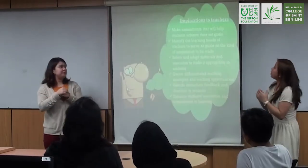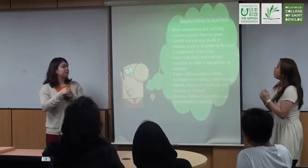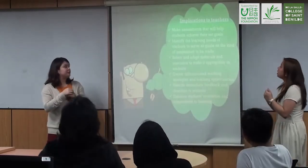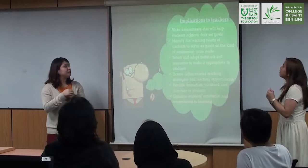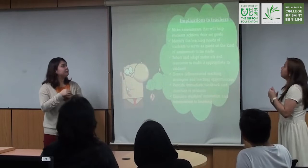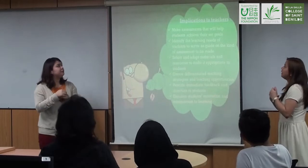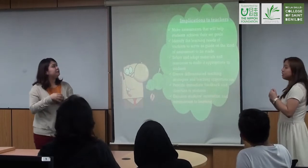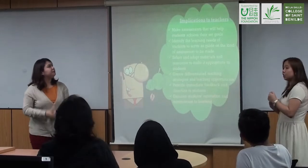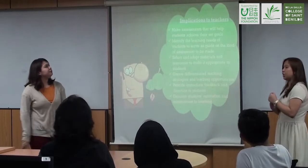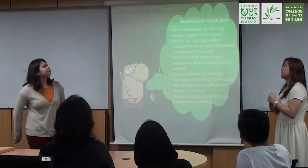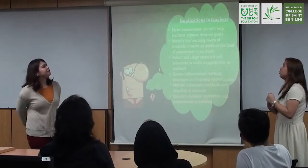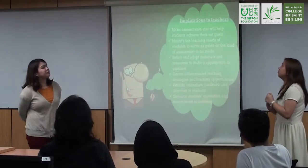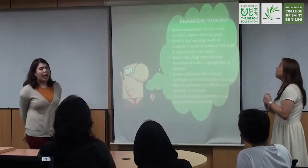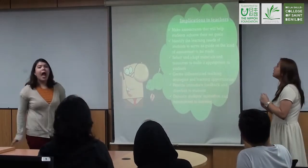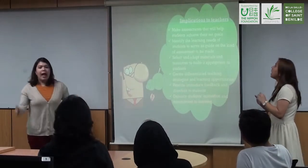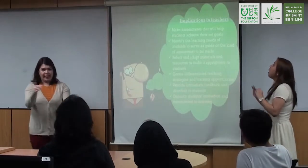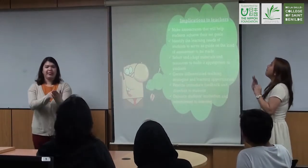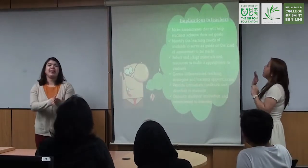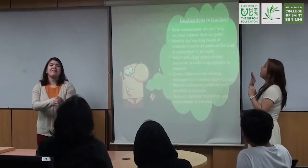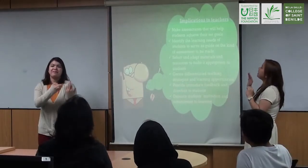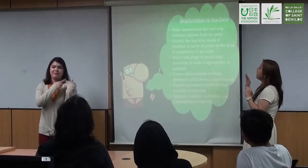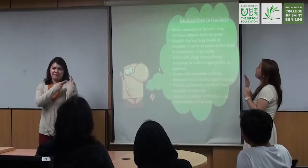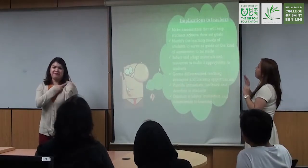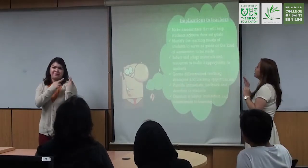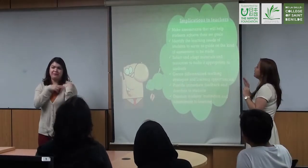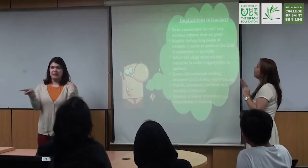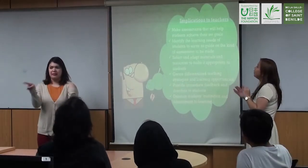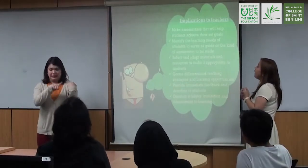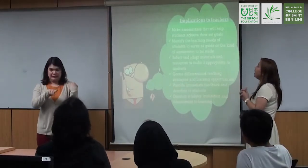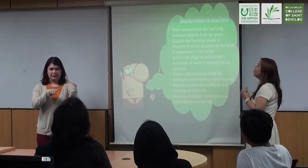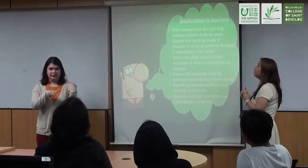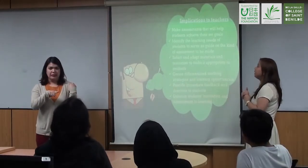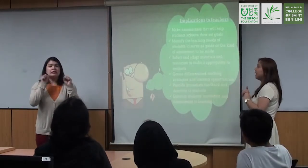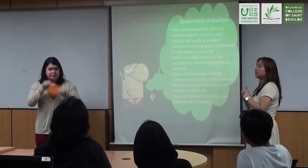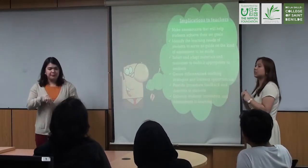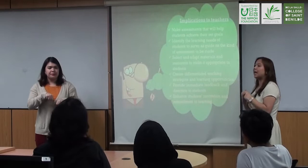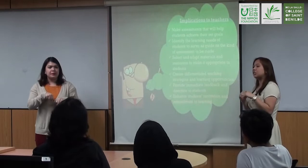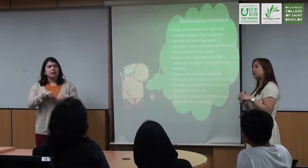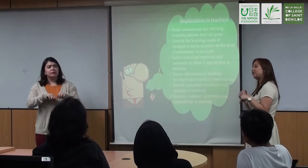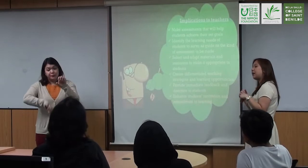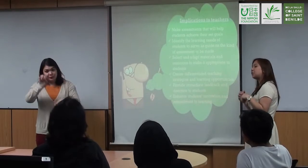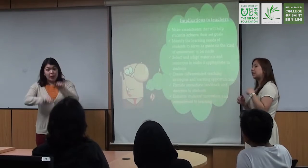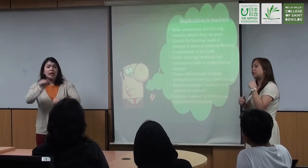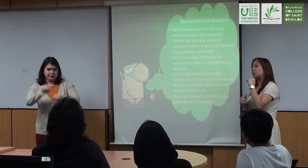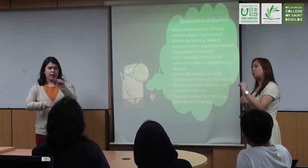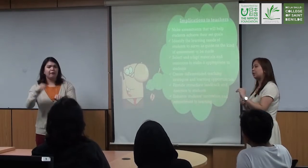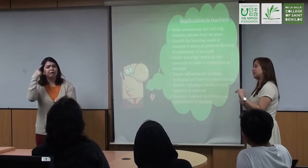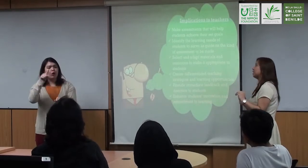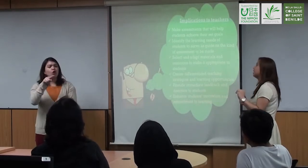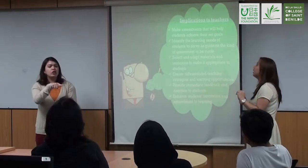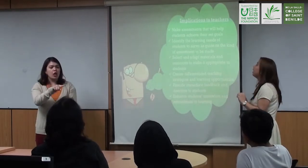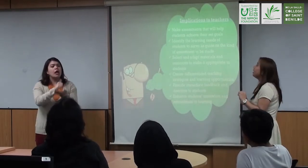So implications to the teacher. So first, make assessments that will help students achieve their